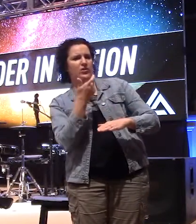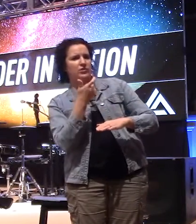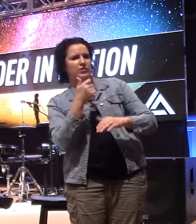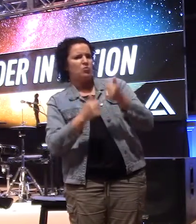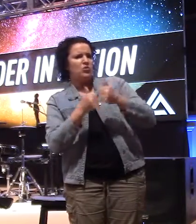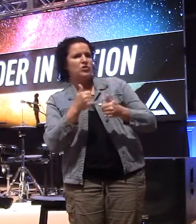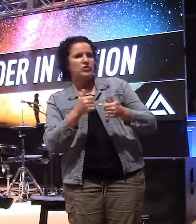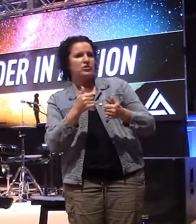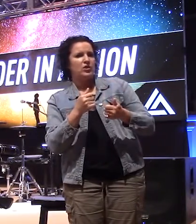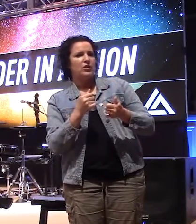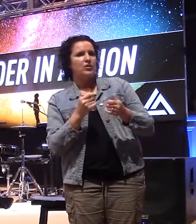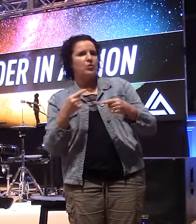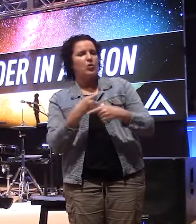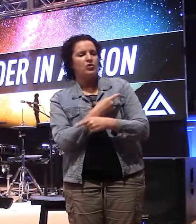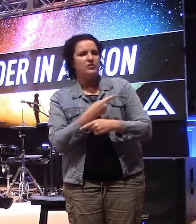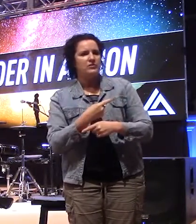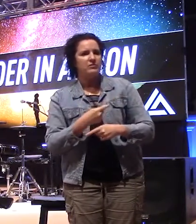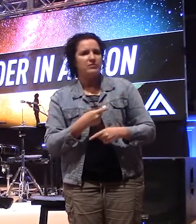worse?